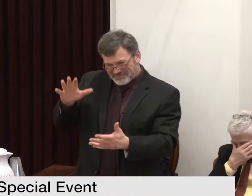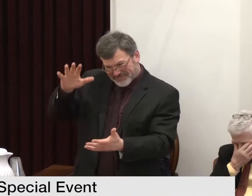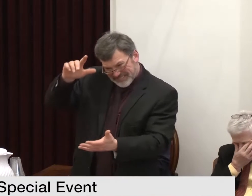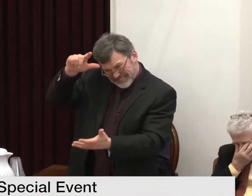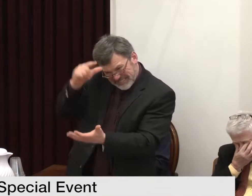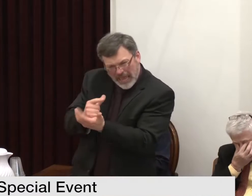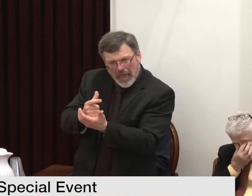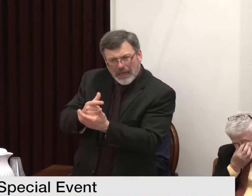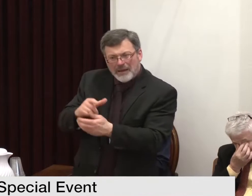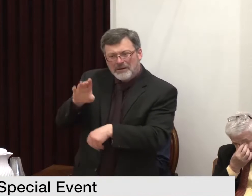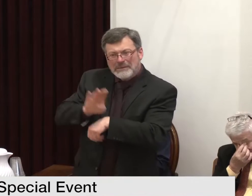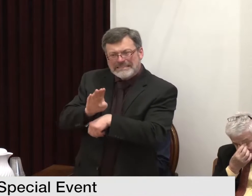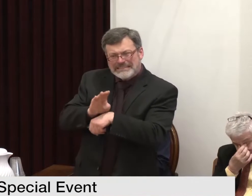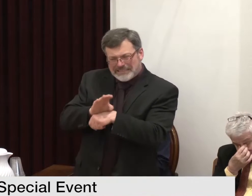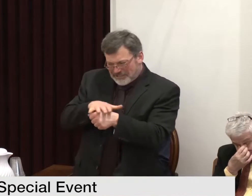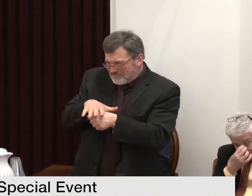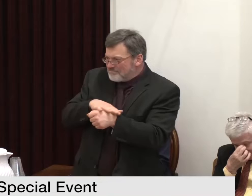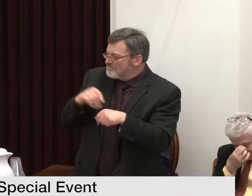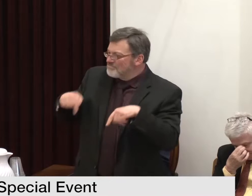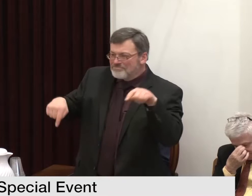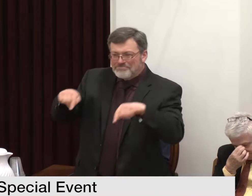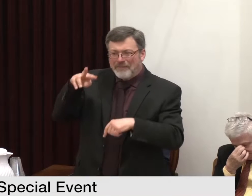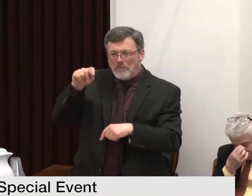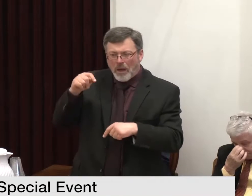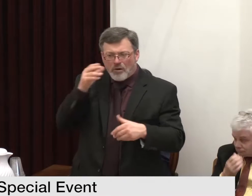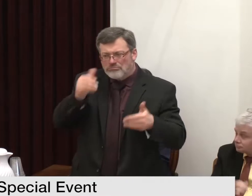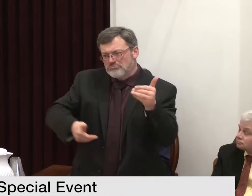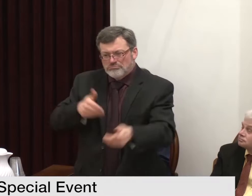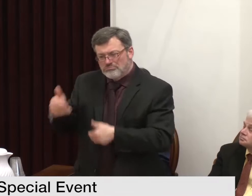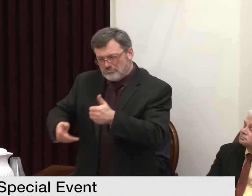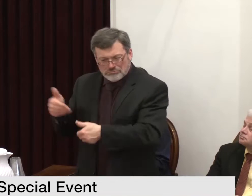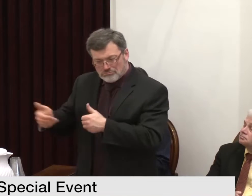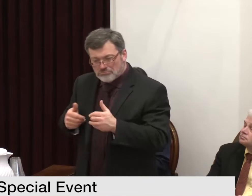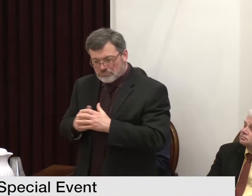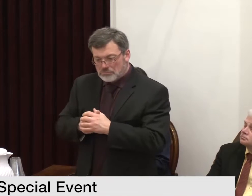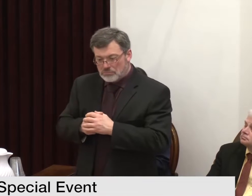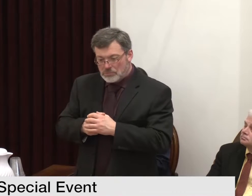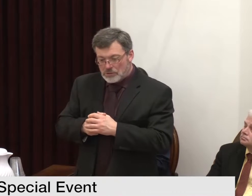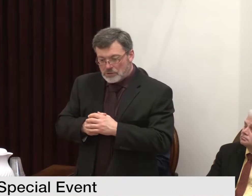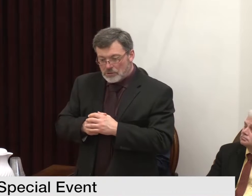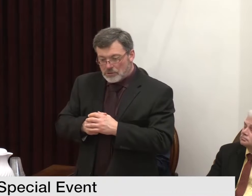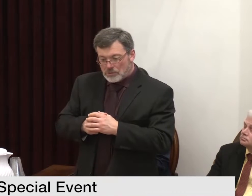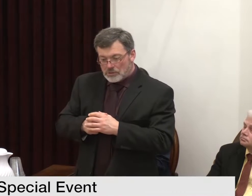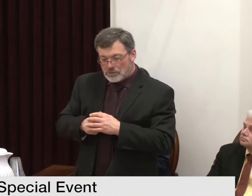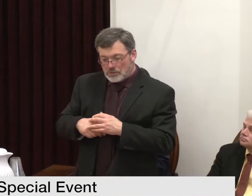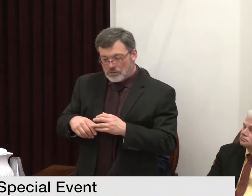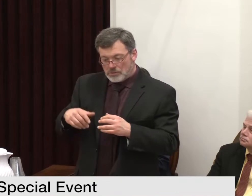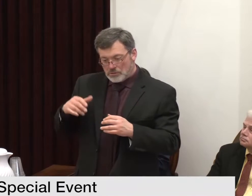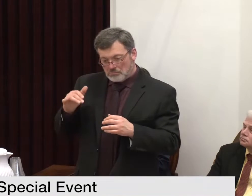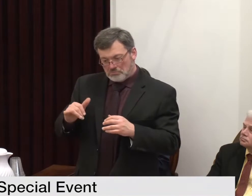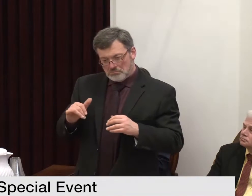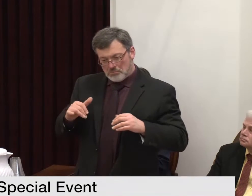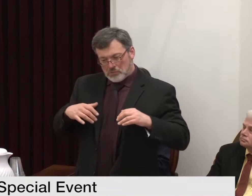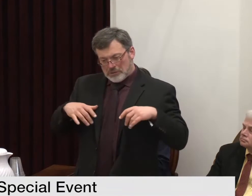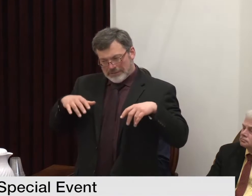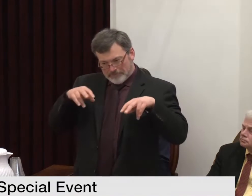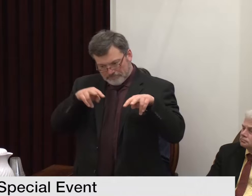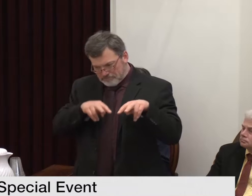We're already working with many of you on literacy and CTE, and I truly, truly appreciate the